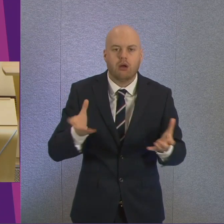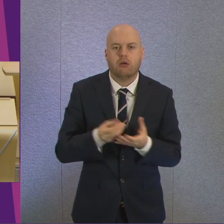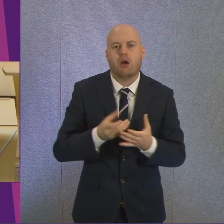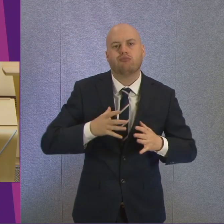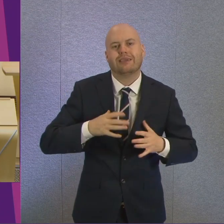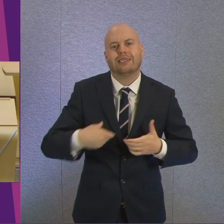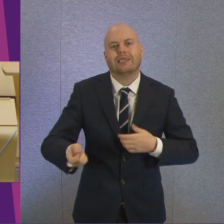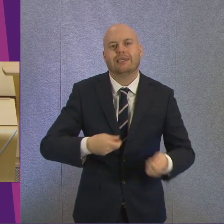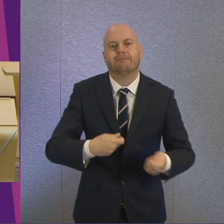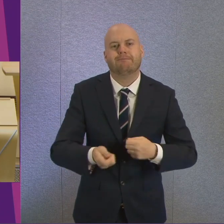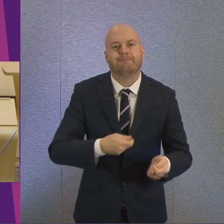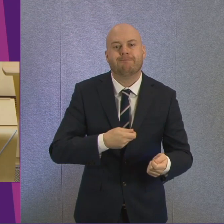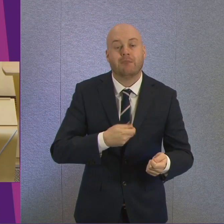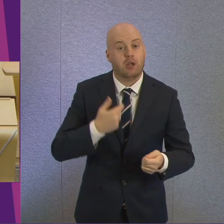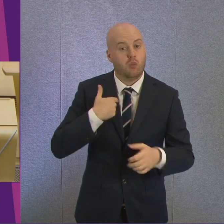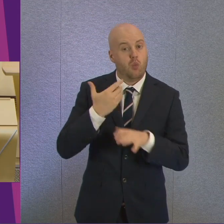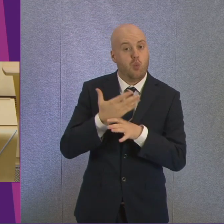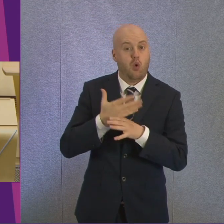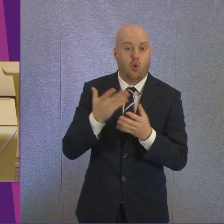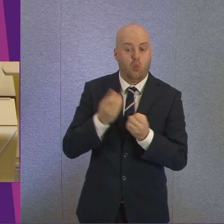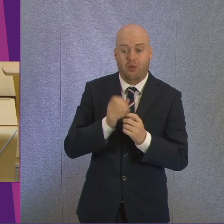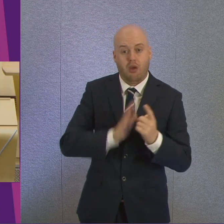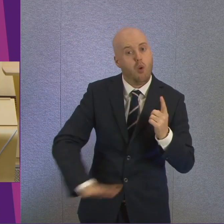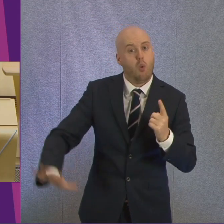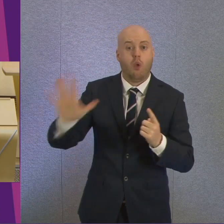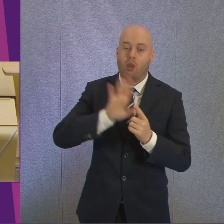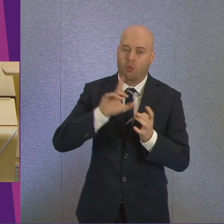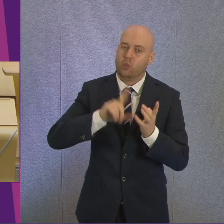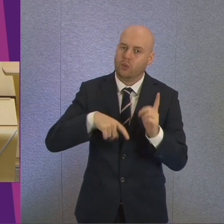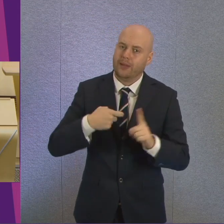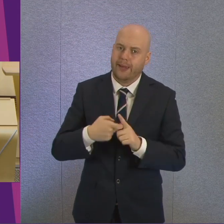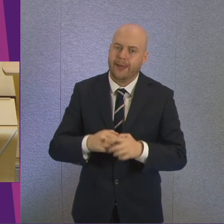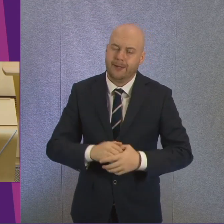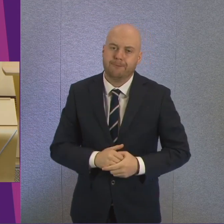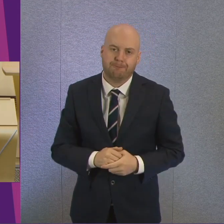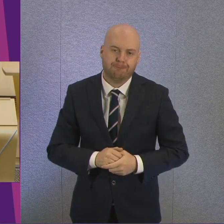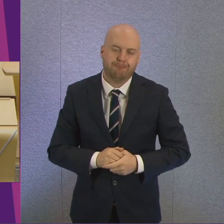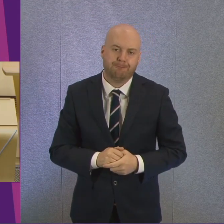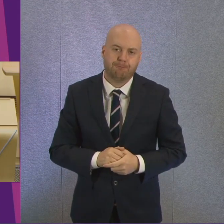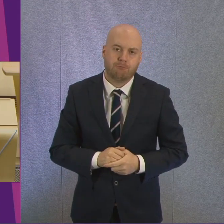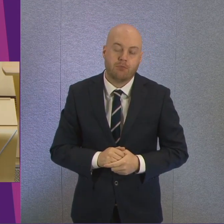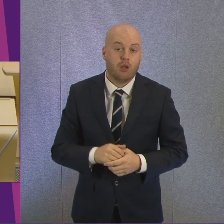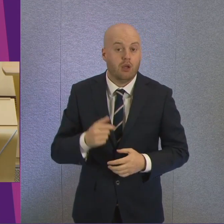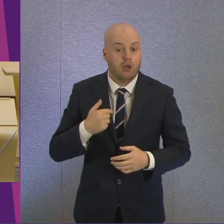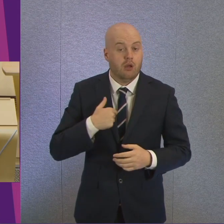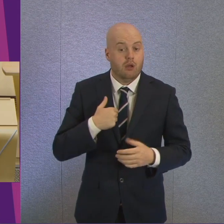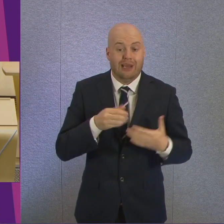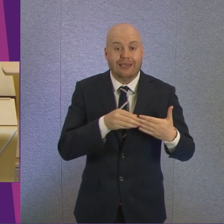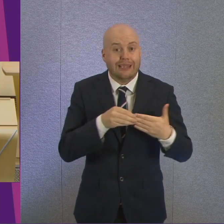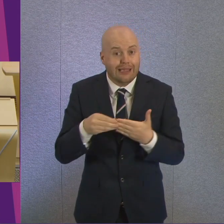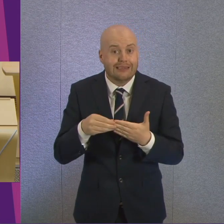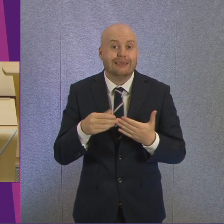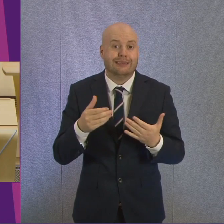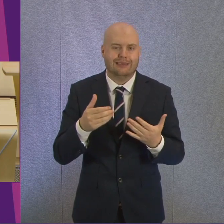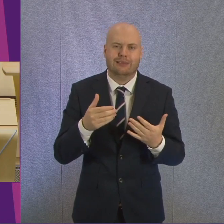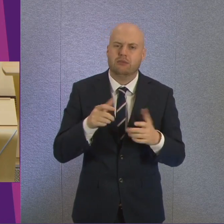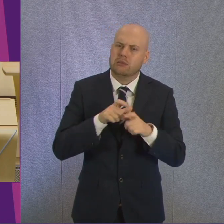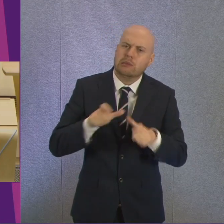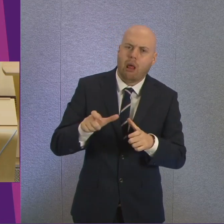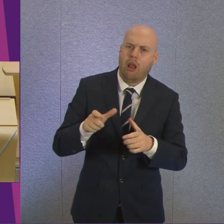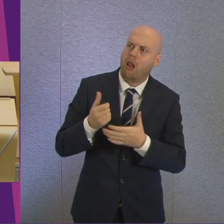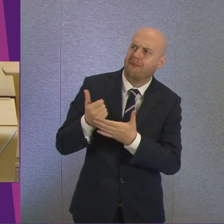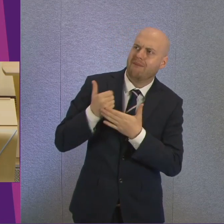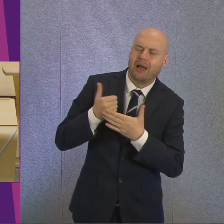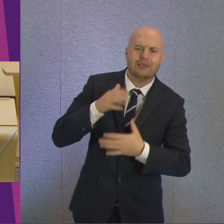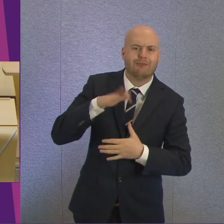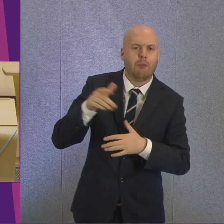our colleagues in the rest of the UK. We are continuously updating our guidance in line with the science as our understanding